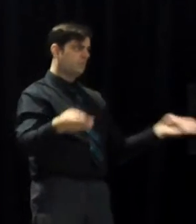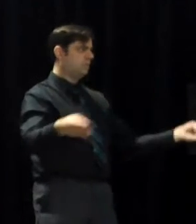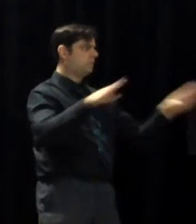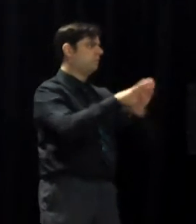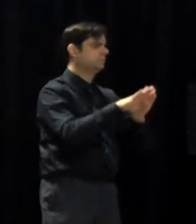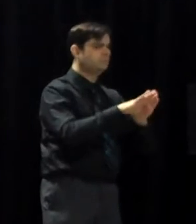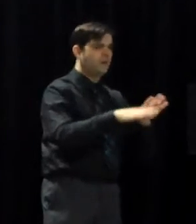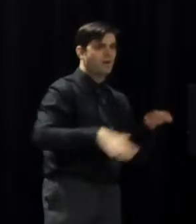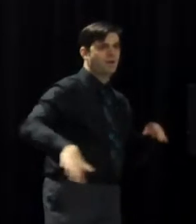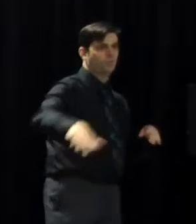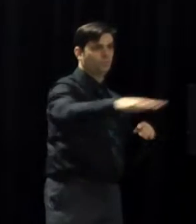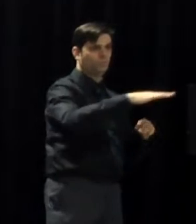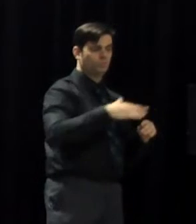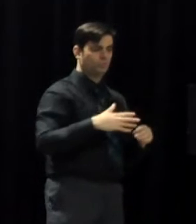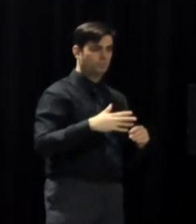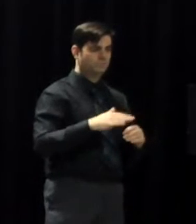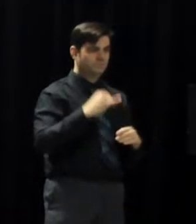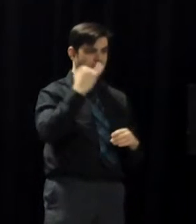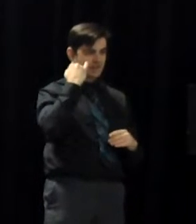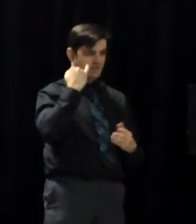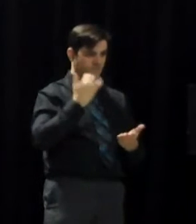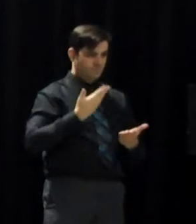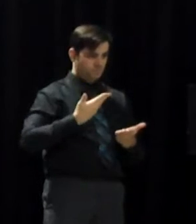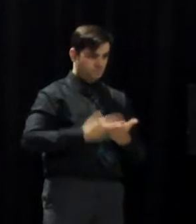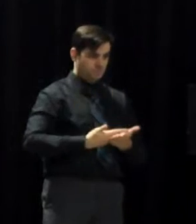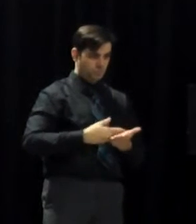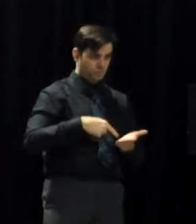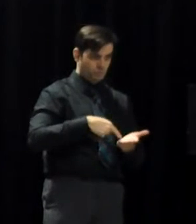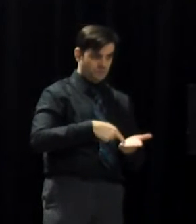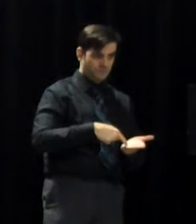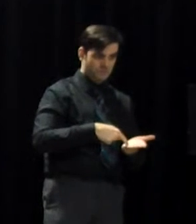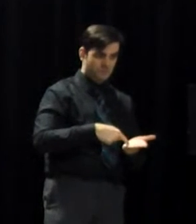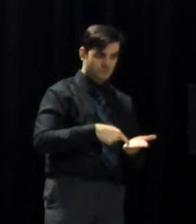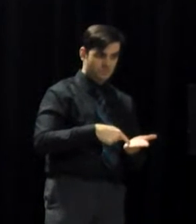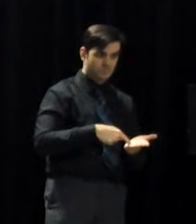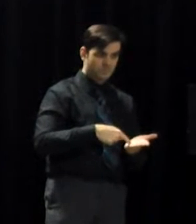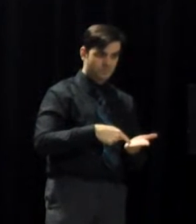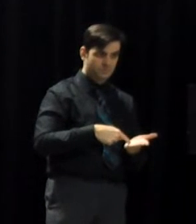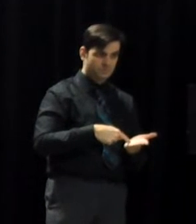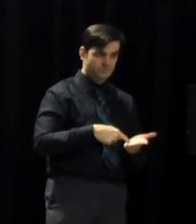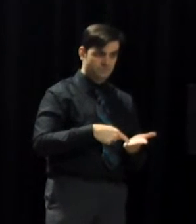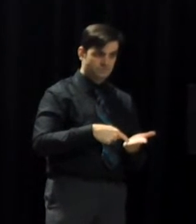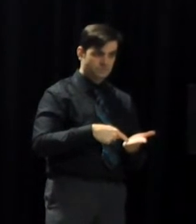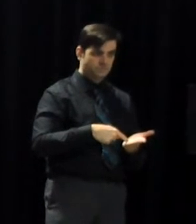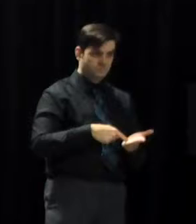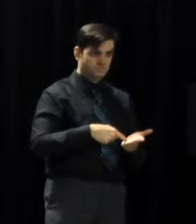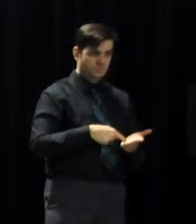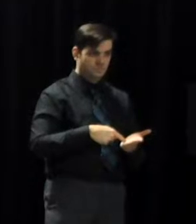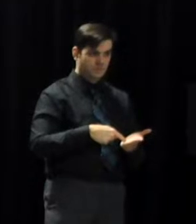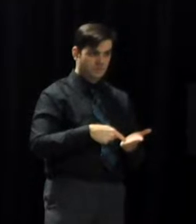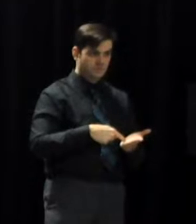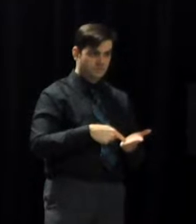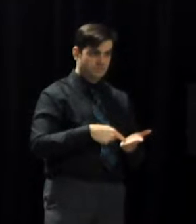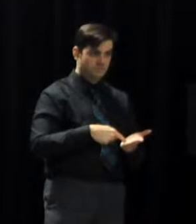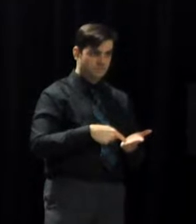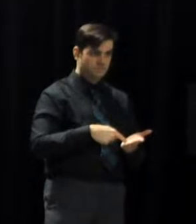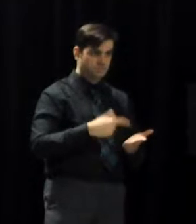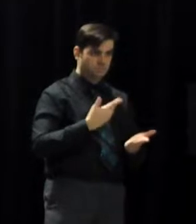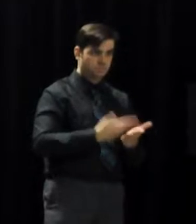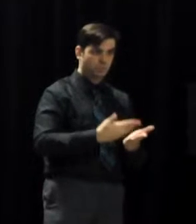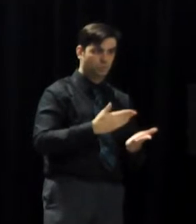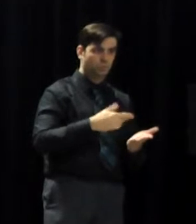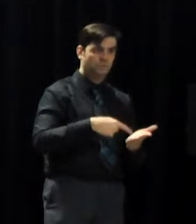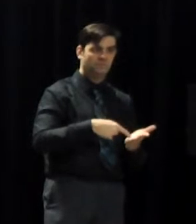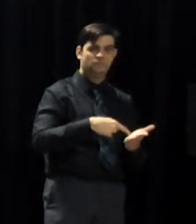the economy for a period of time would work and drive these cases and cut them in half or even better, we would be doing